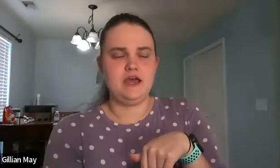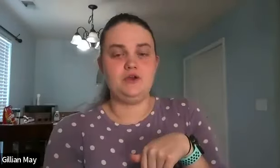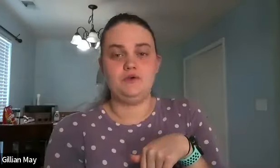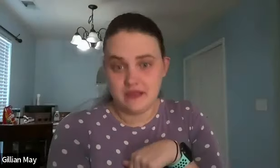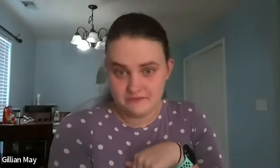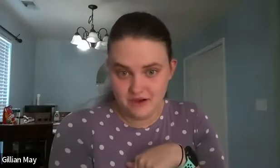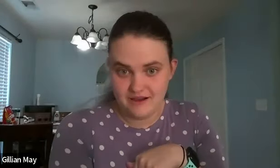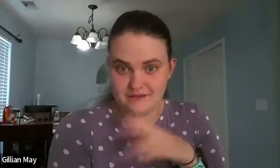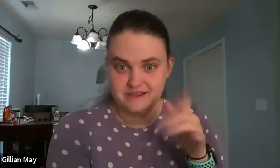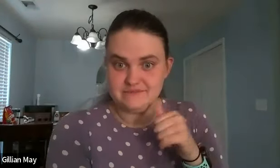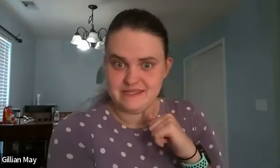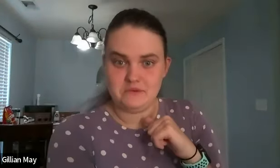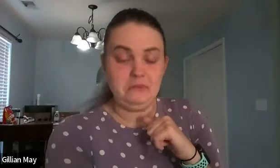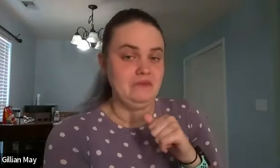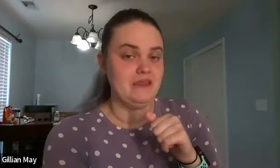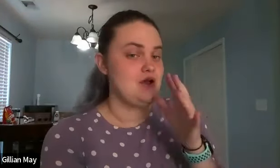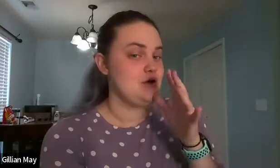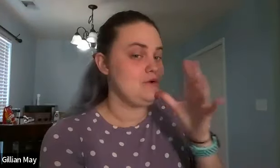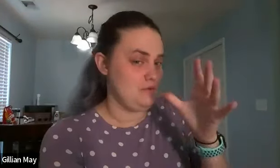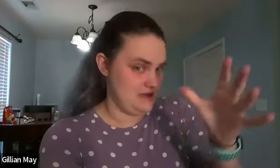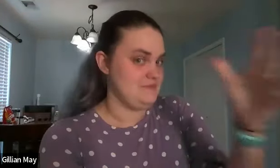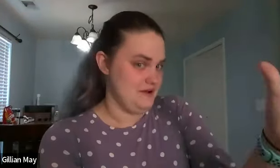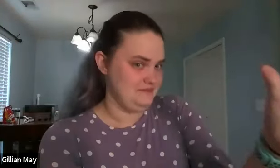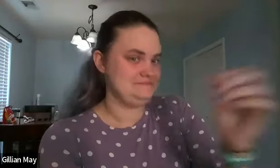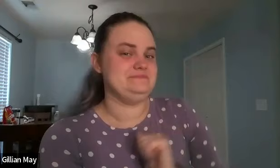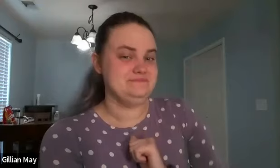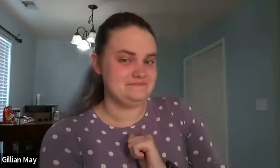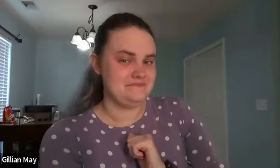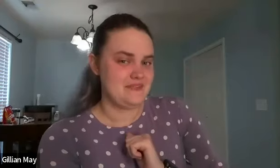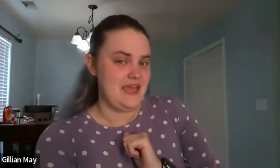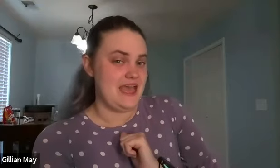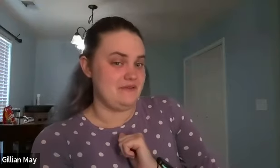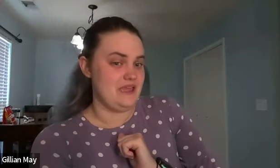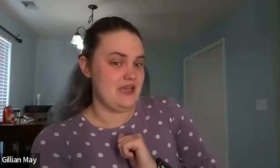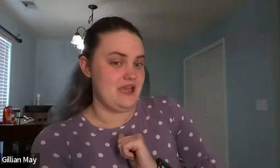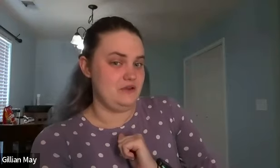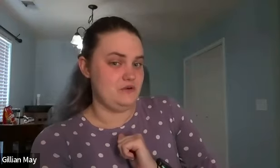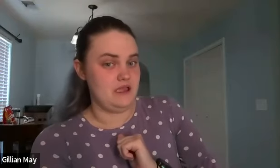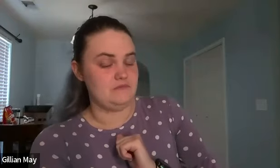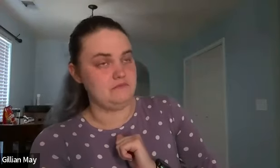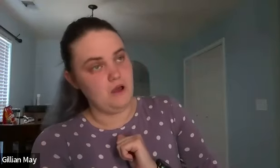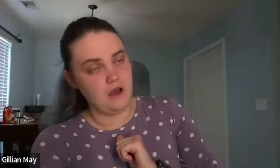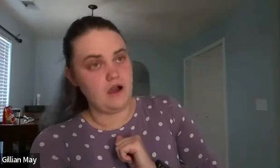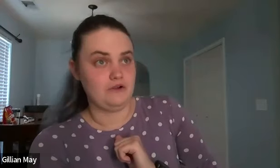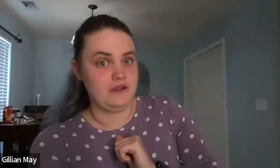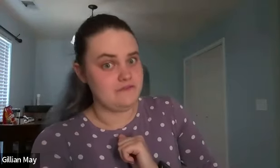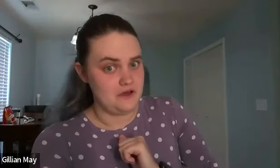had grandma. I realized I missed that one. Grandma. And then we had grandpa or